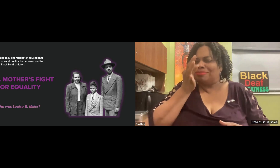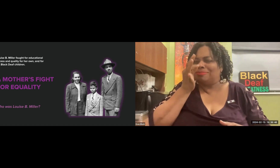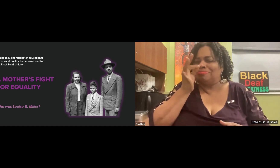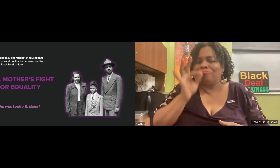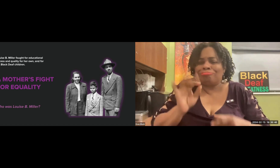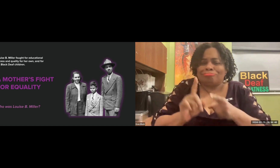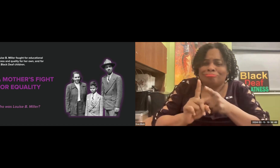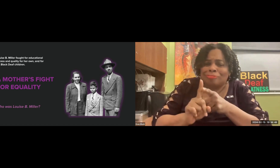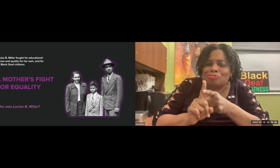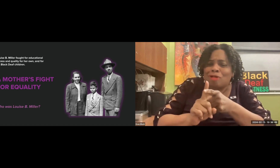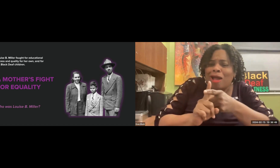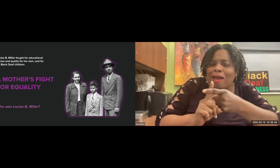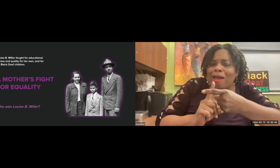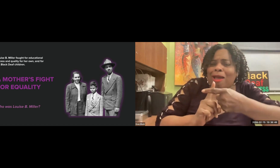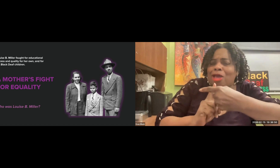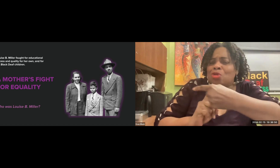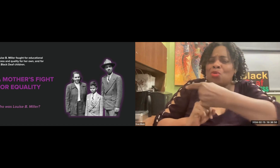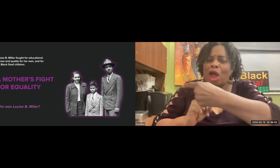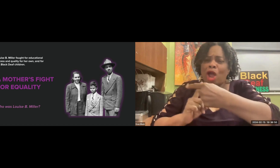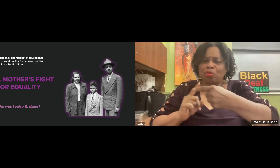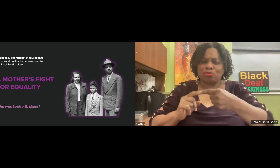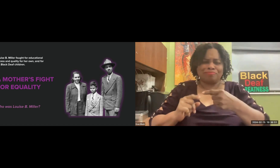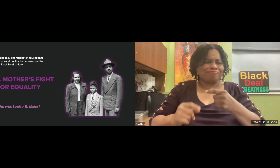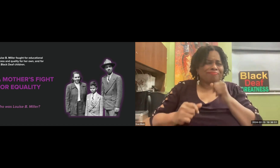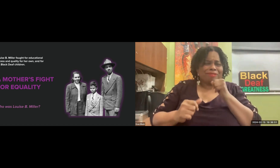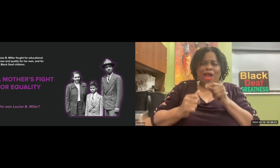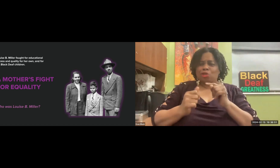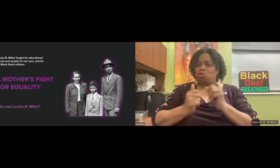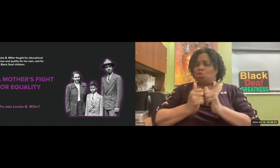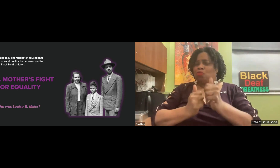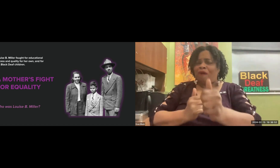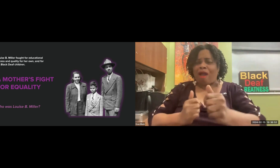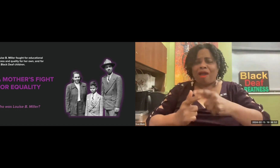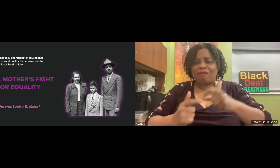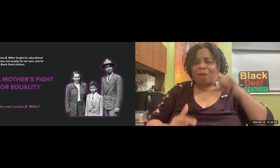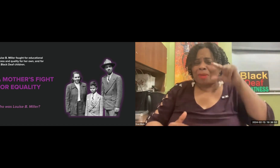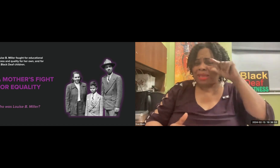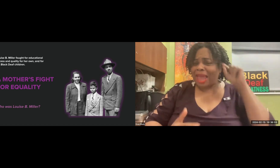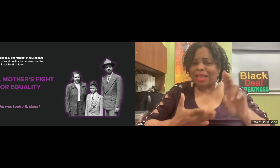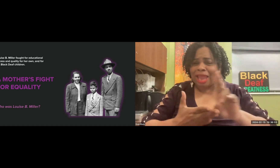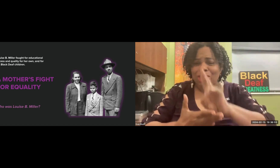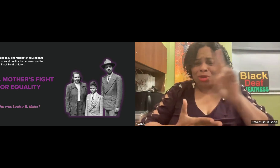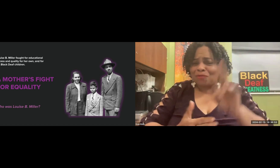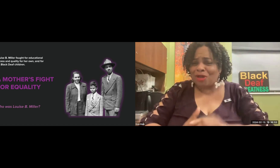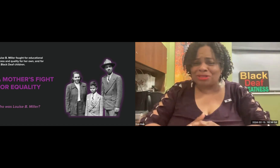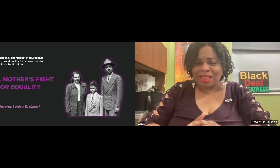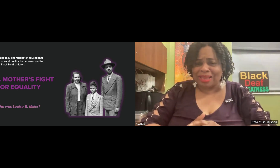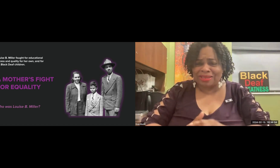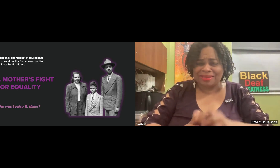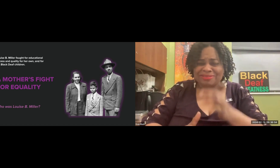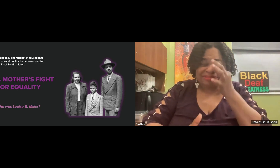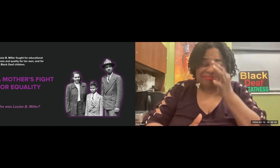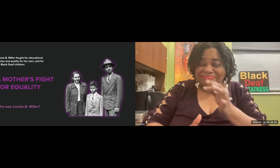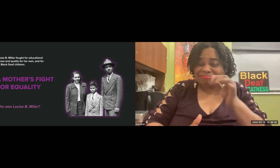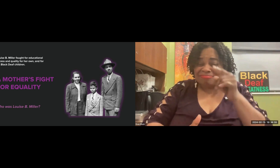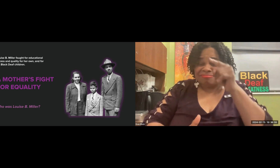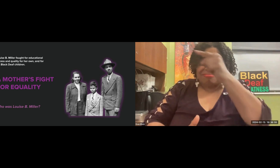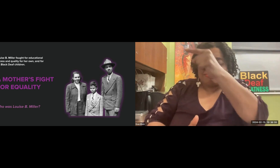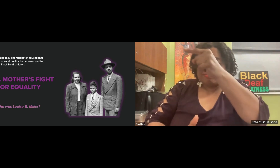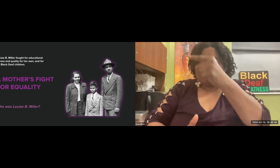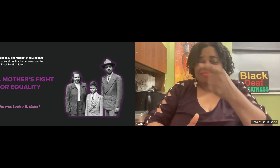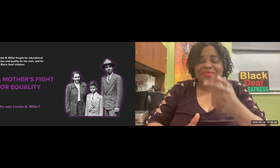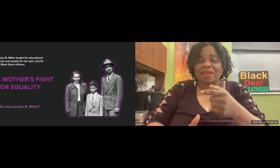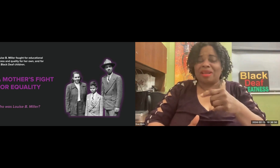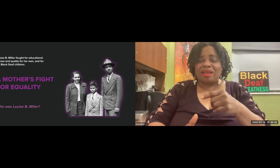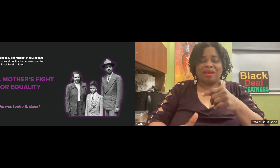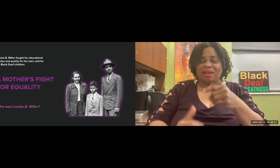elementary school, she became very concerned. She lived right around the block, not very far from the campus of